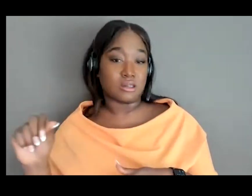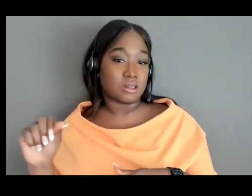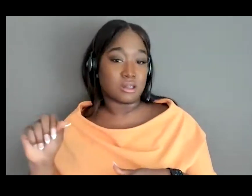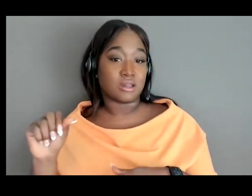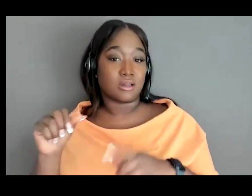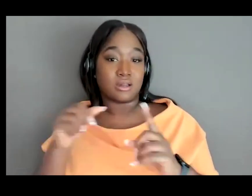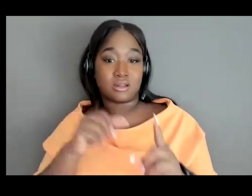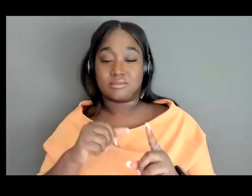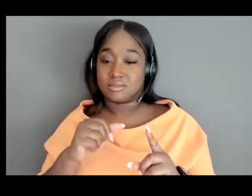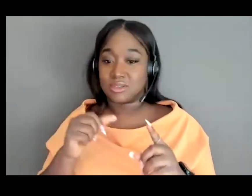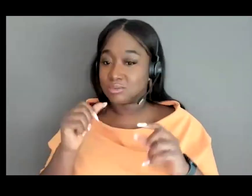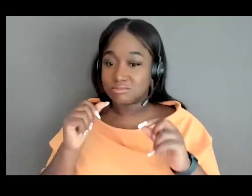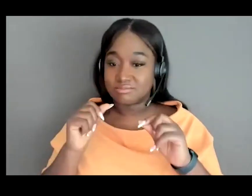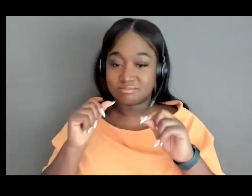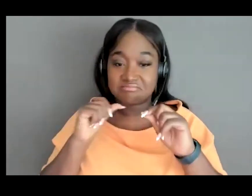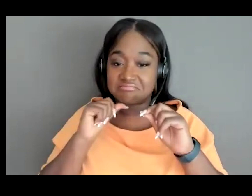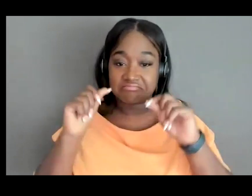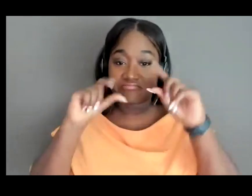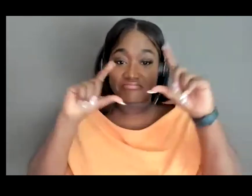standards.